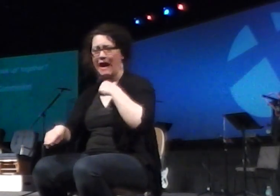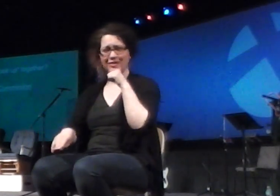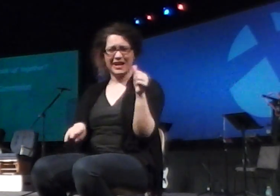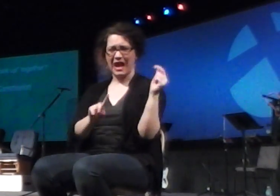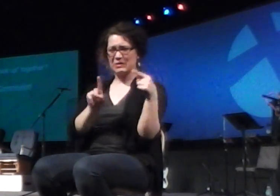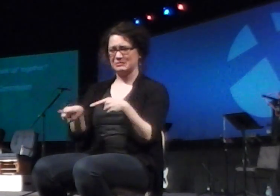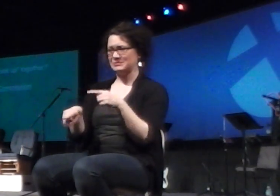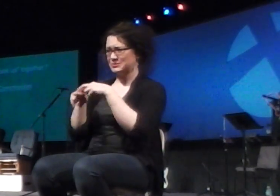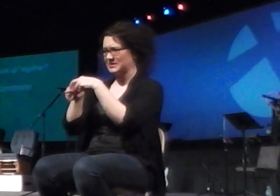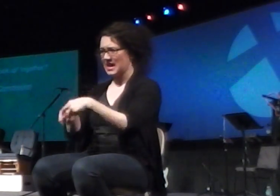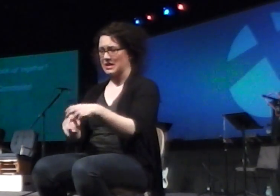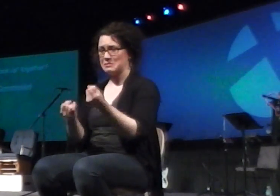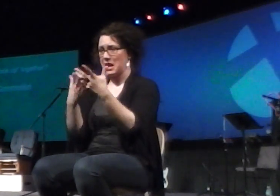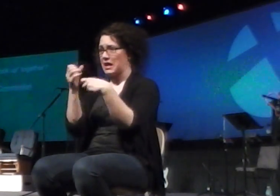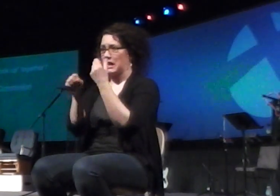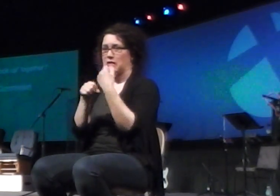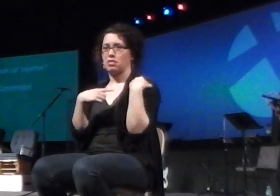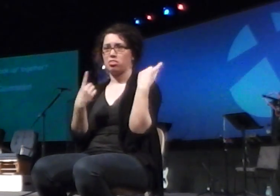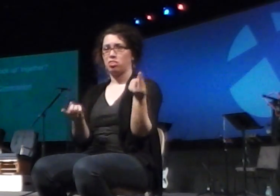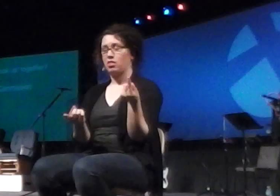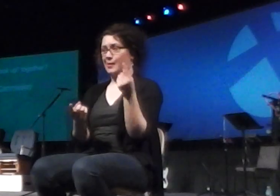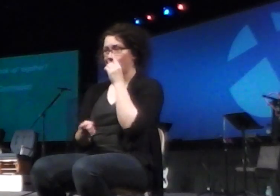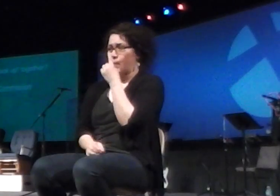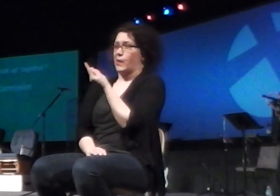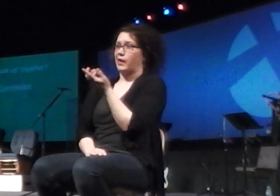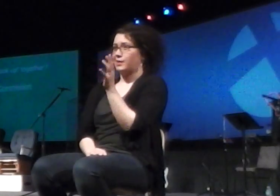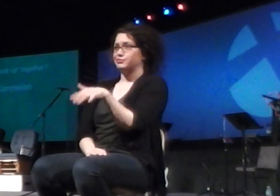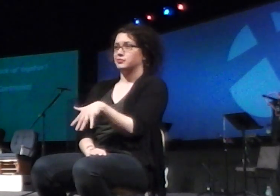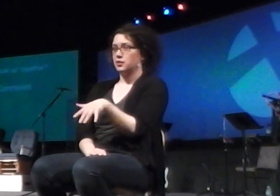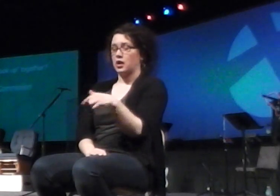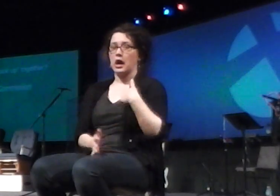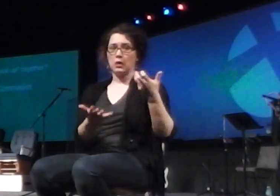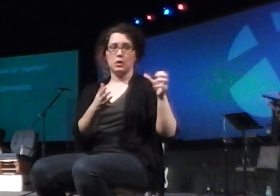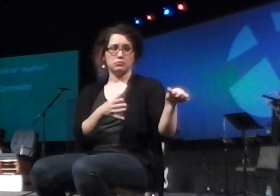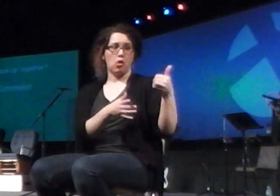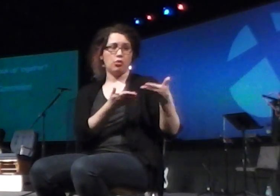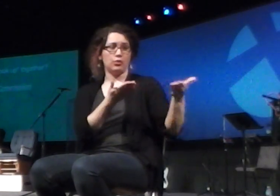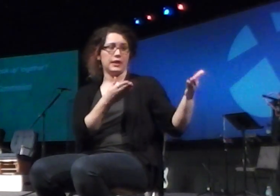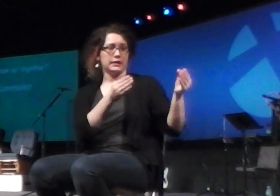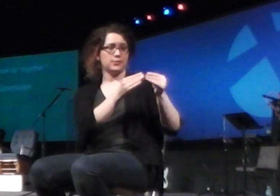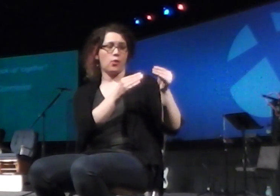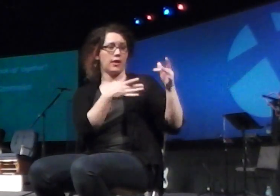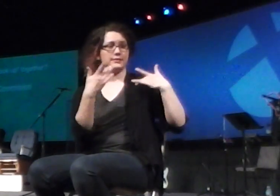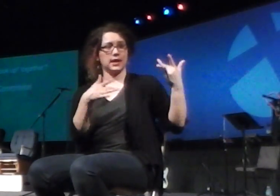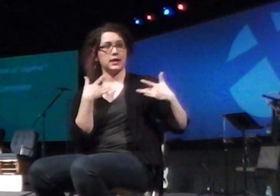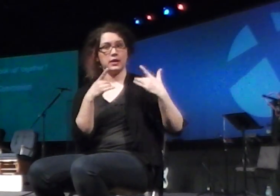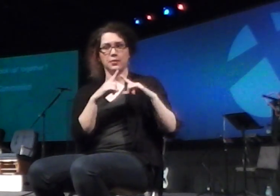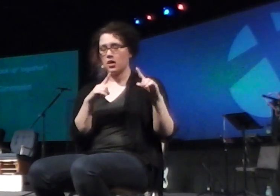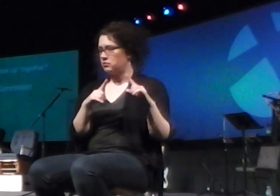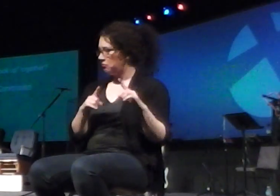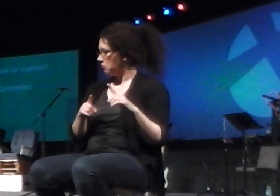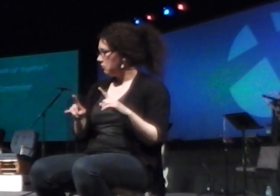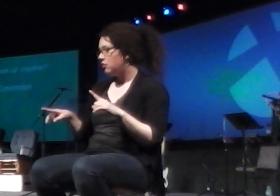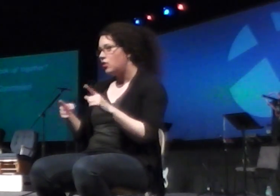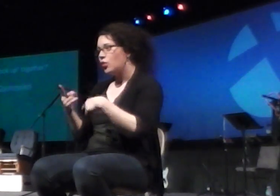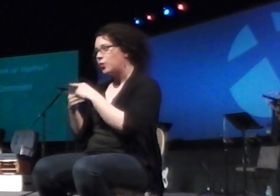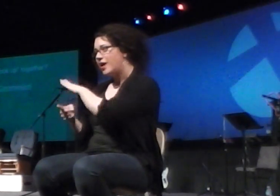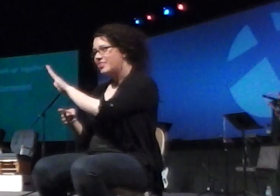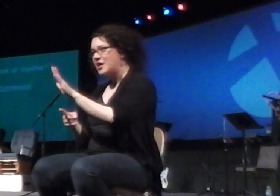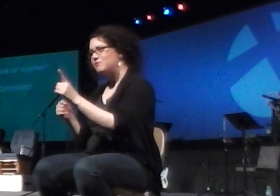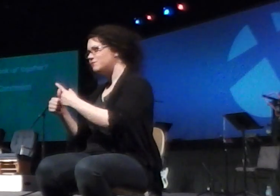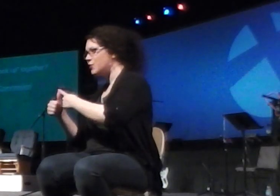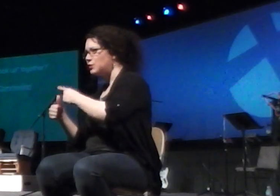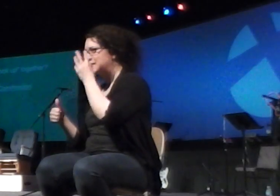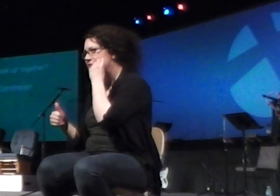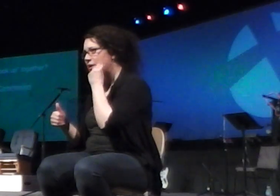years. Sledding was boring, right? I'd done it. There was other things that were exciting. And I'll always remember how taking them sledding and getting them to experience that for the first time, it's like